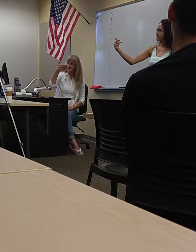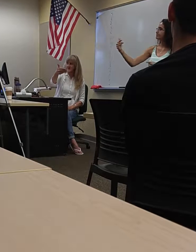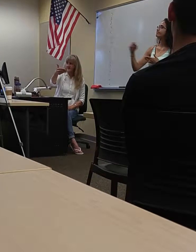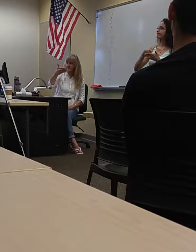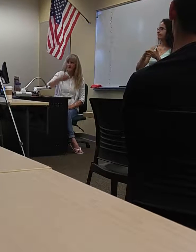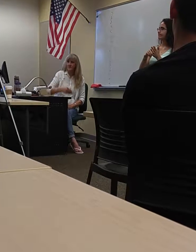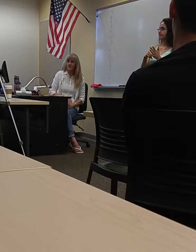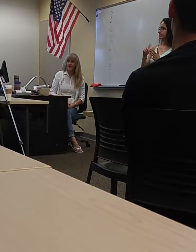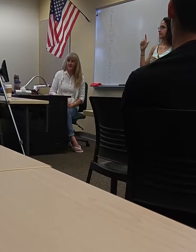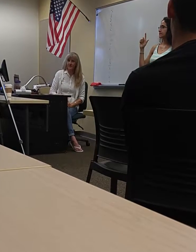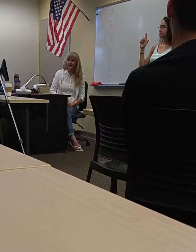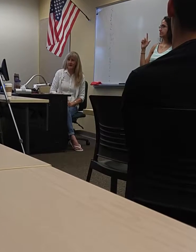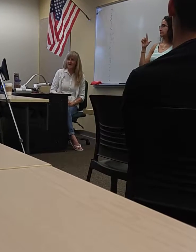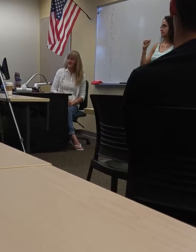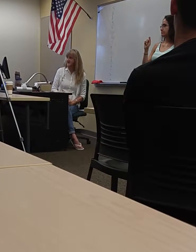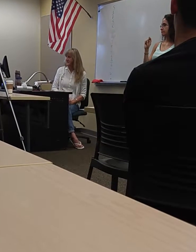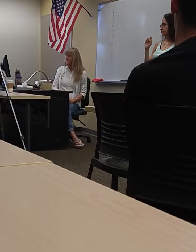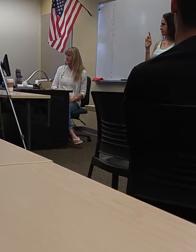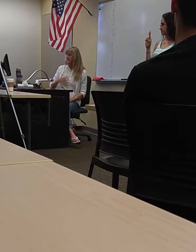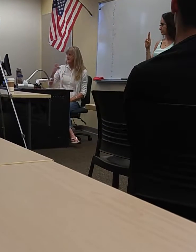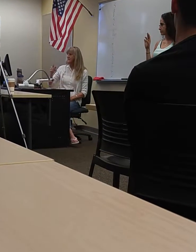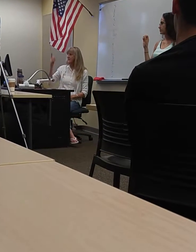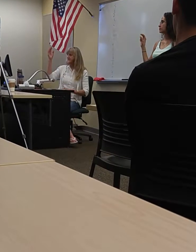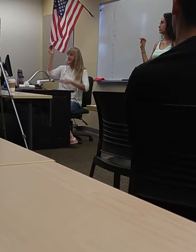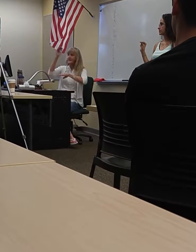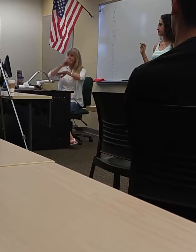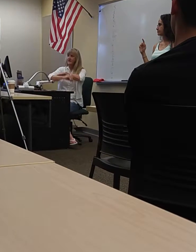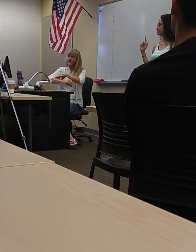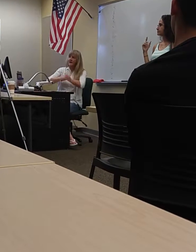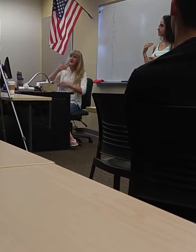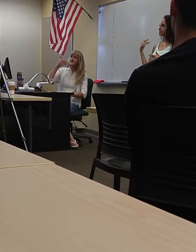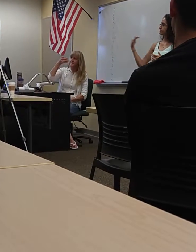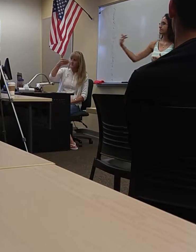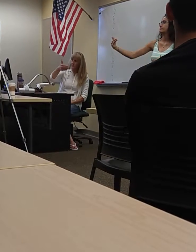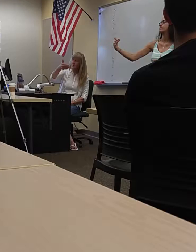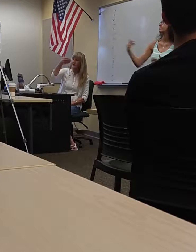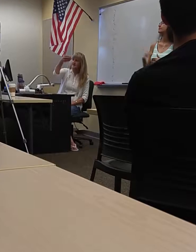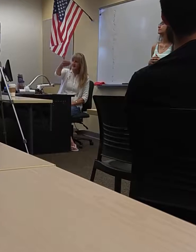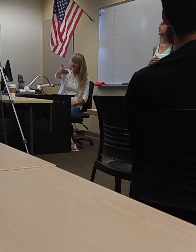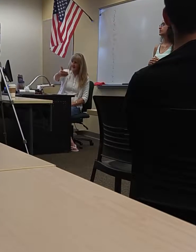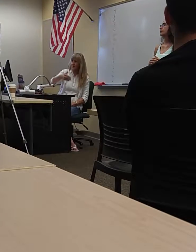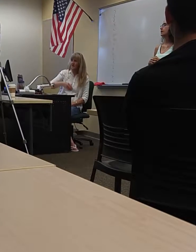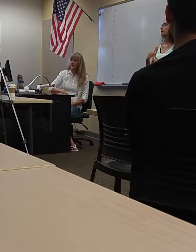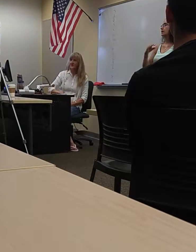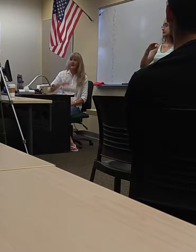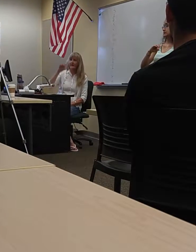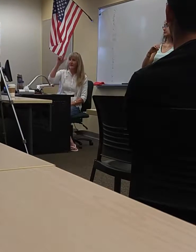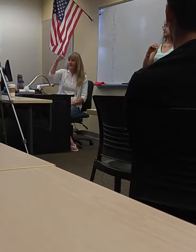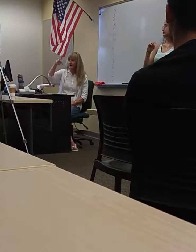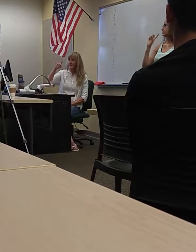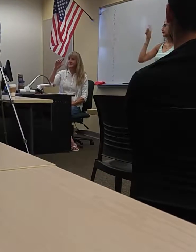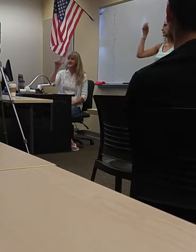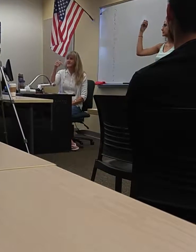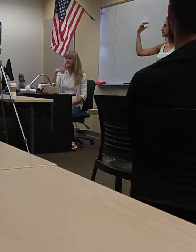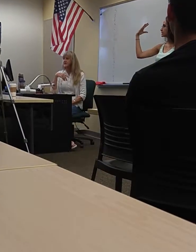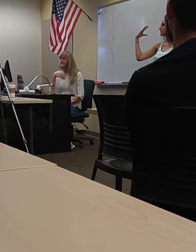So there's a different production in this. Yes, so the sun is progressing later, not later. Because this means